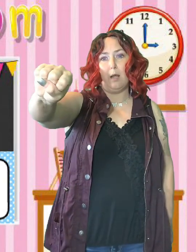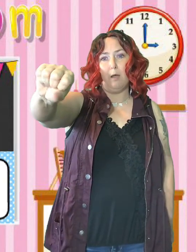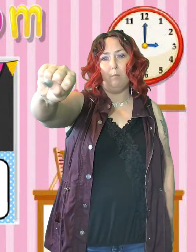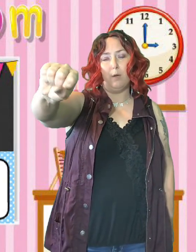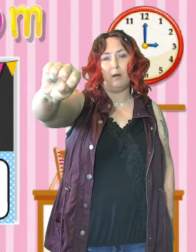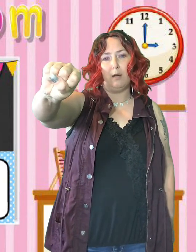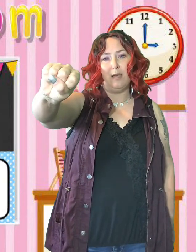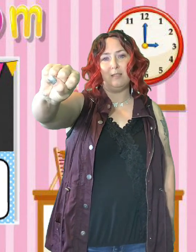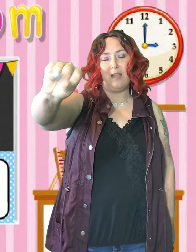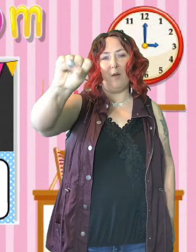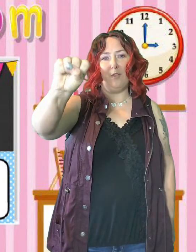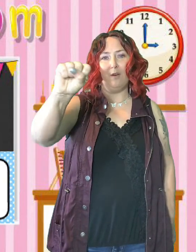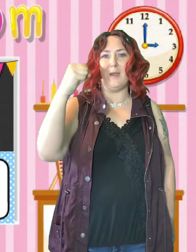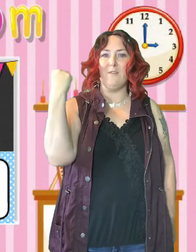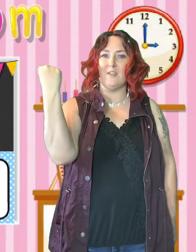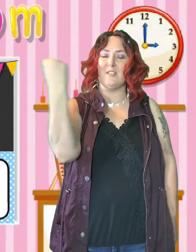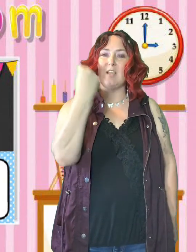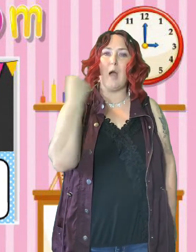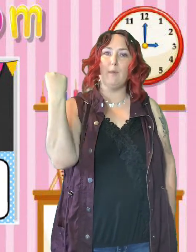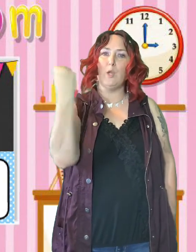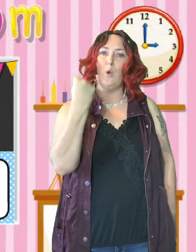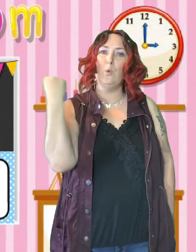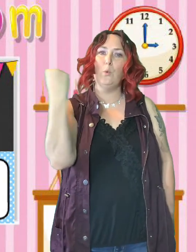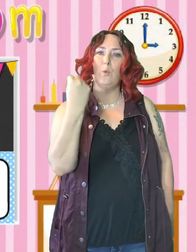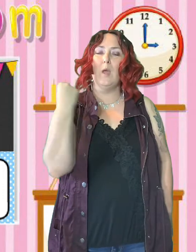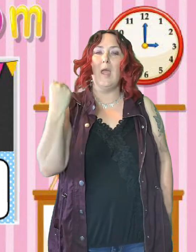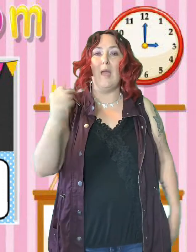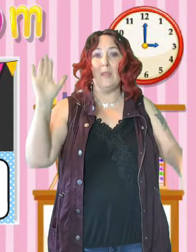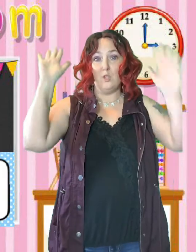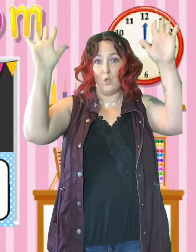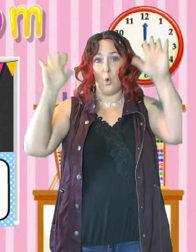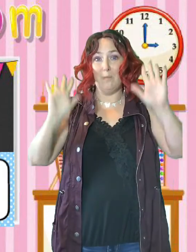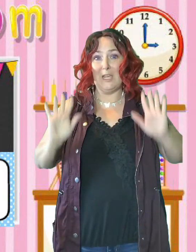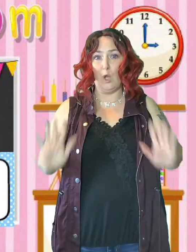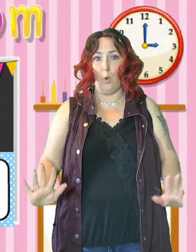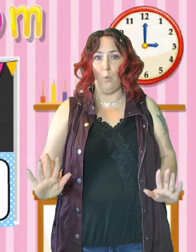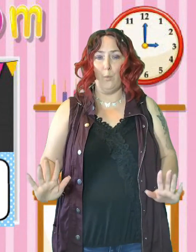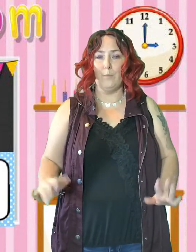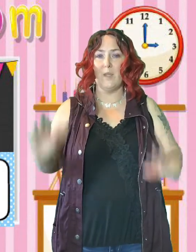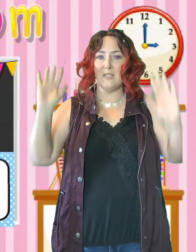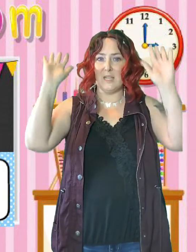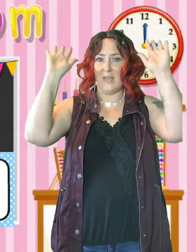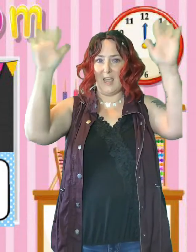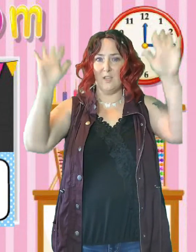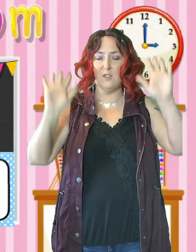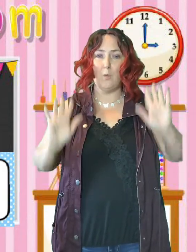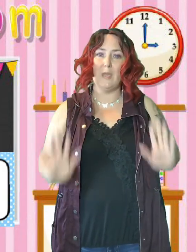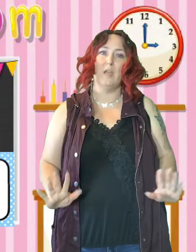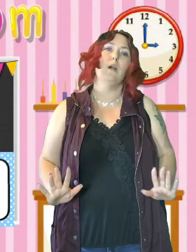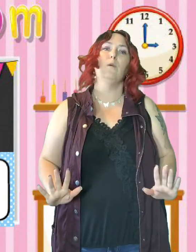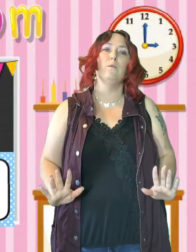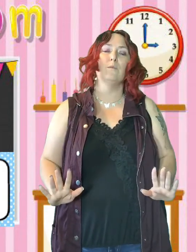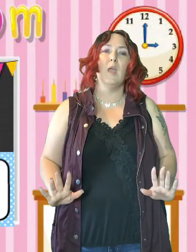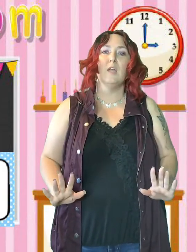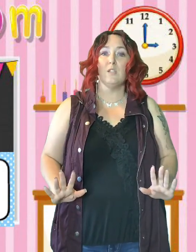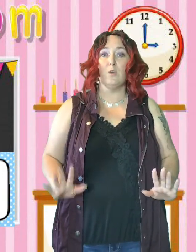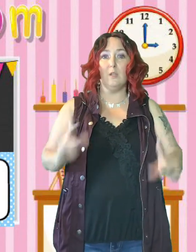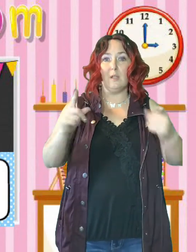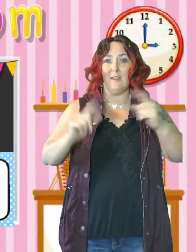put our S out there, right? For sabado. And then domingo. Sunday. Domingo. So it'll look like